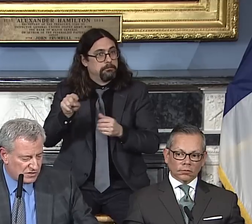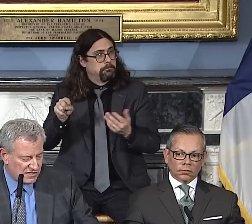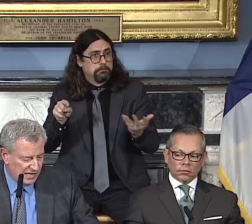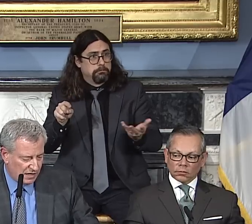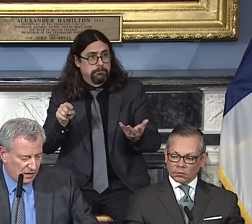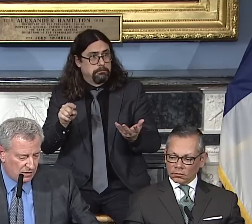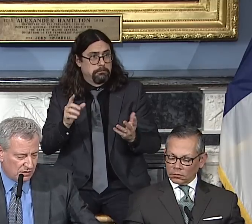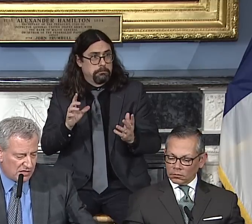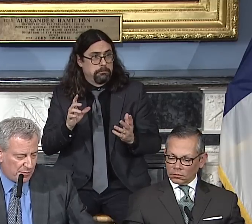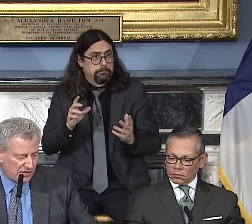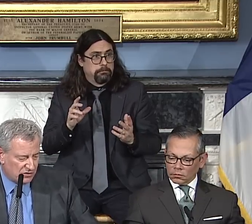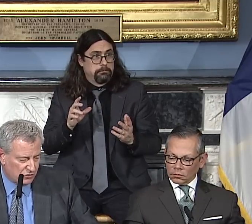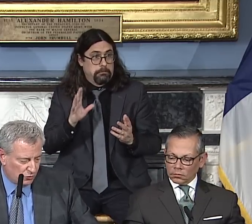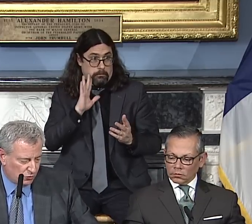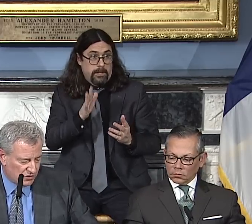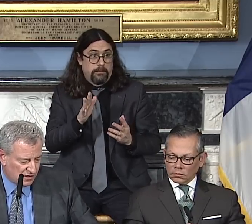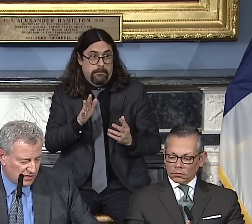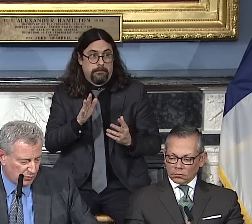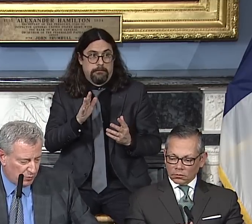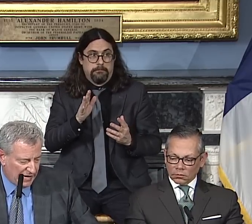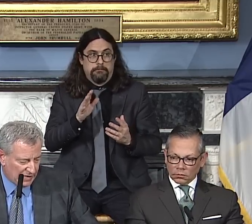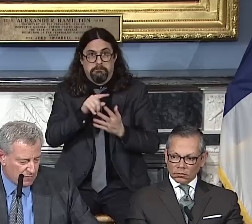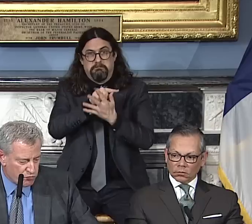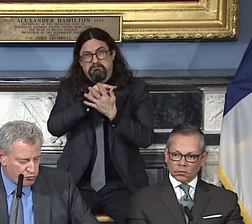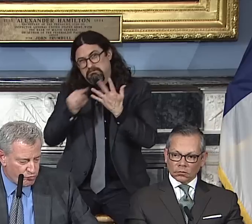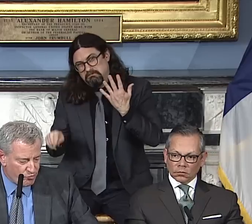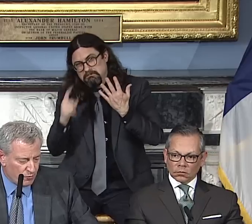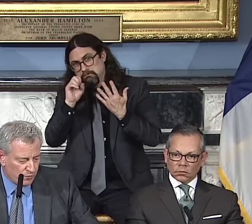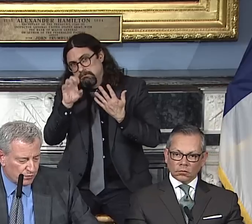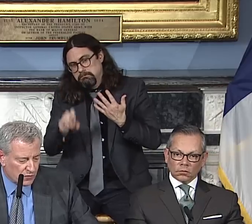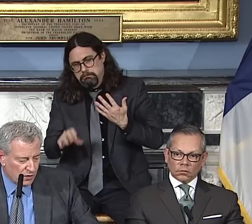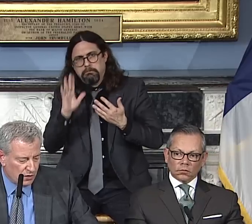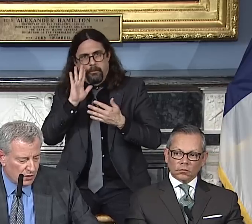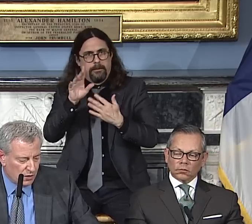And I will stay on the topic of schools and then double back.